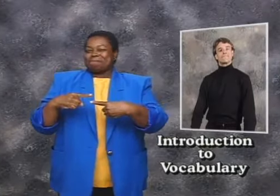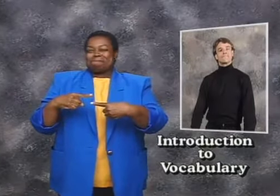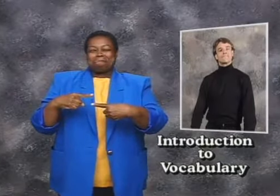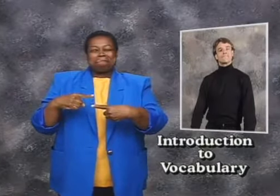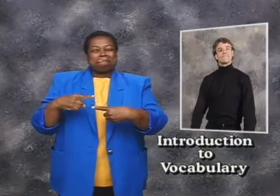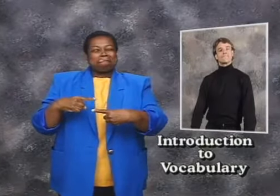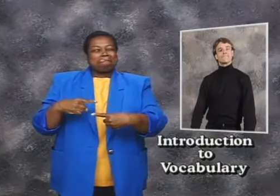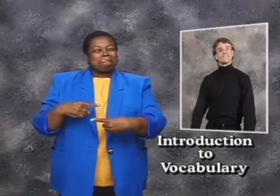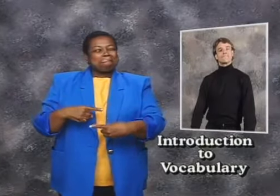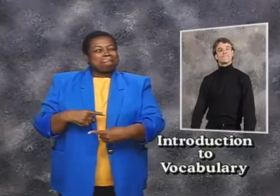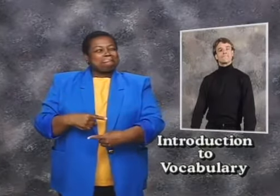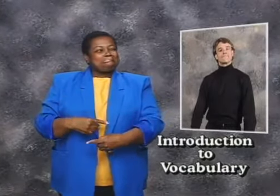Mmmmm.